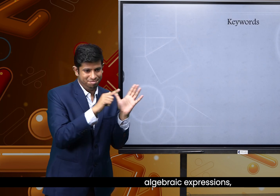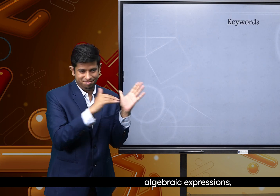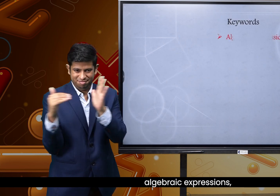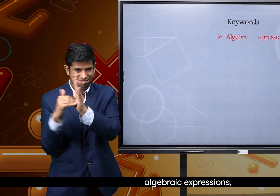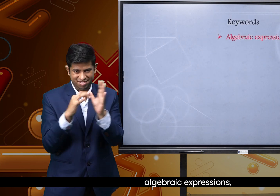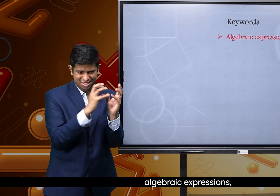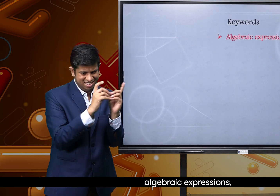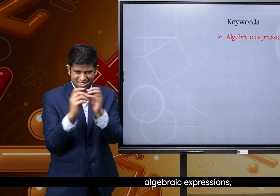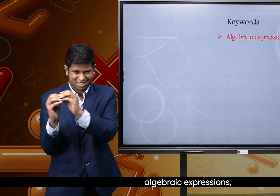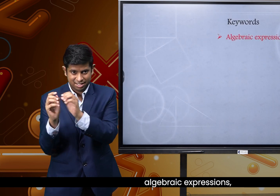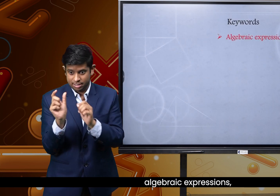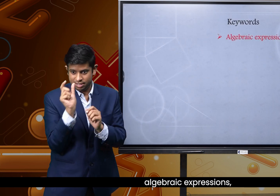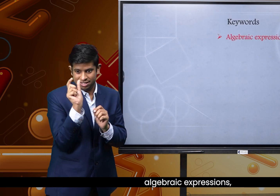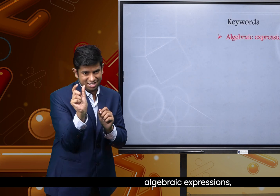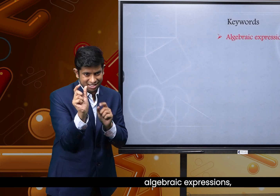algebraic expressions,